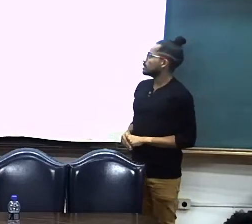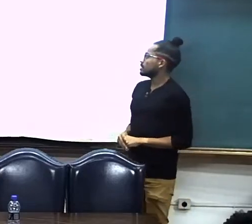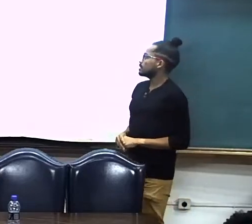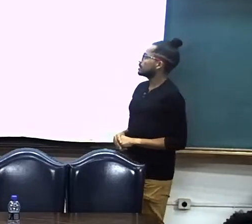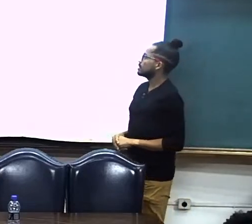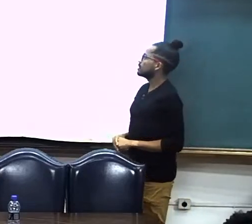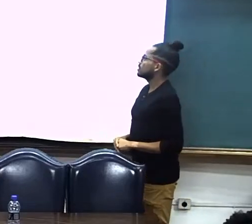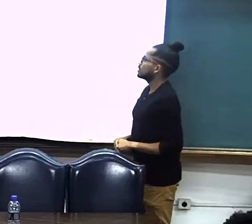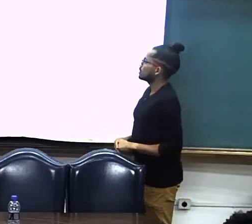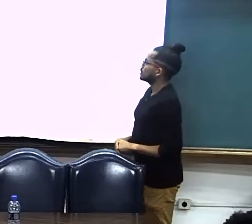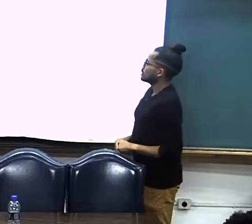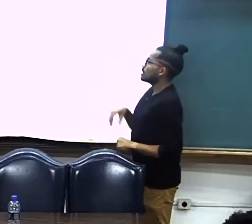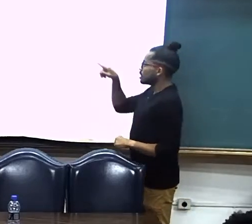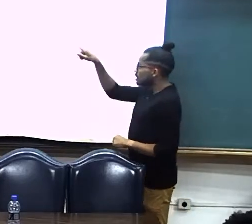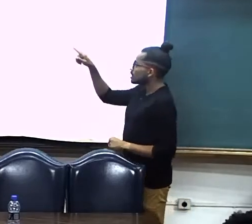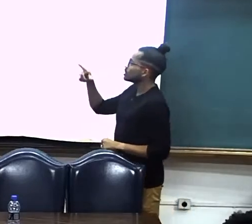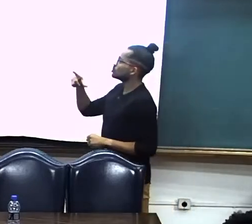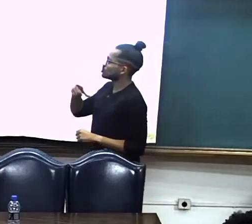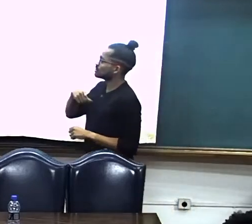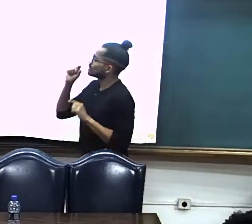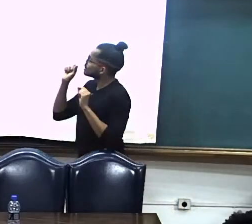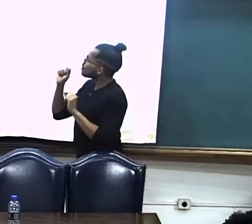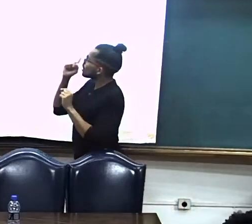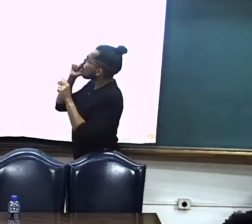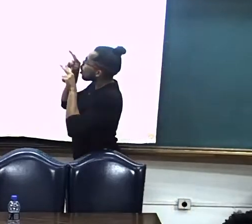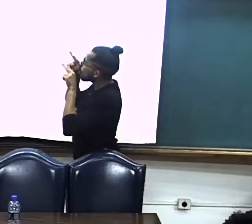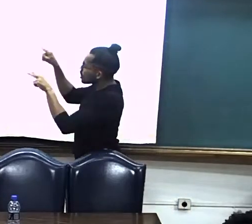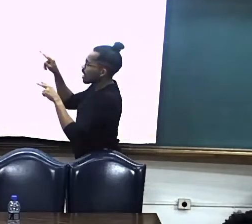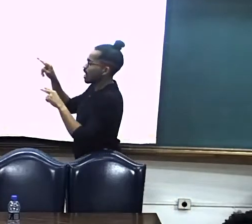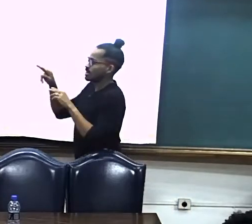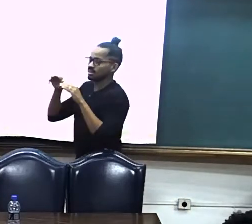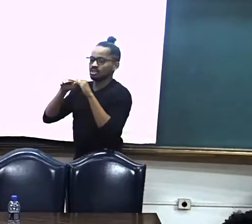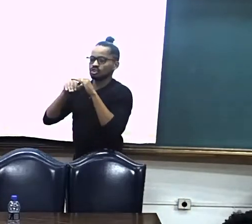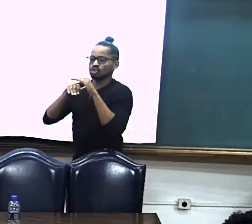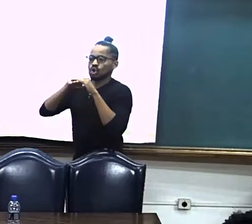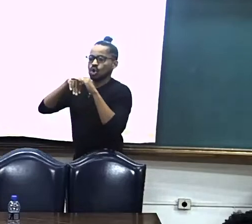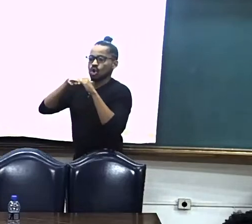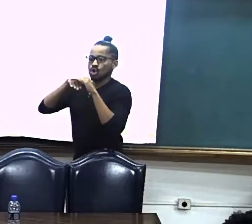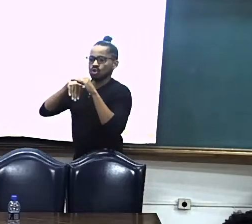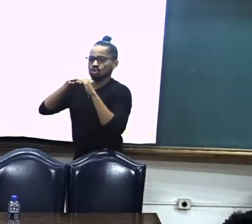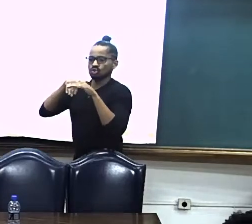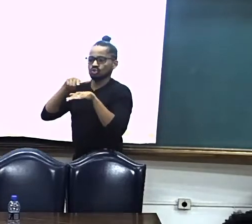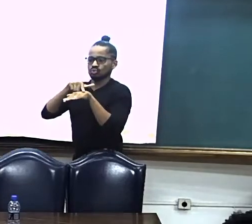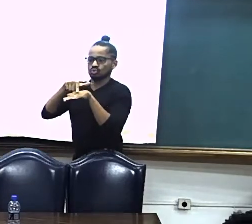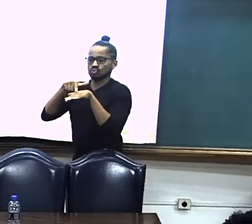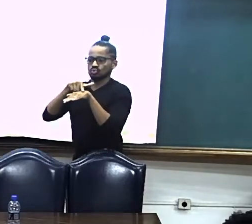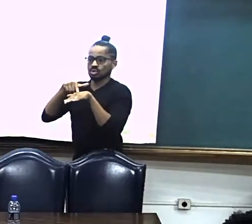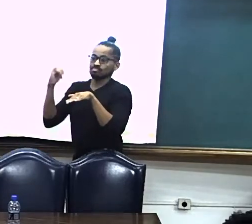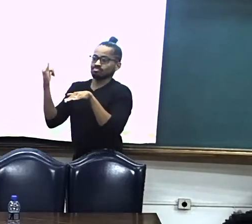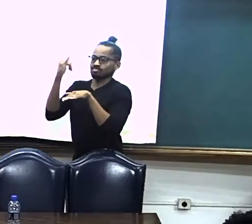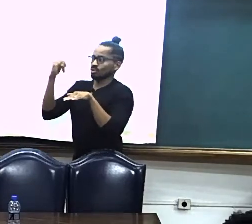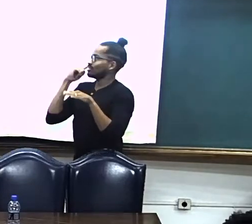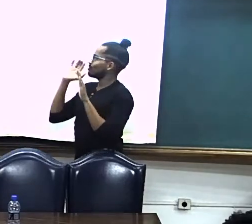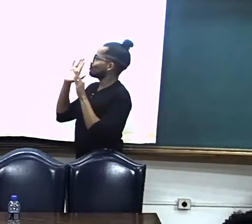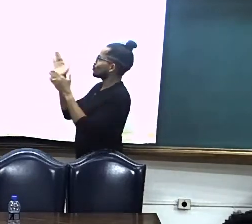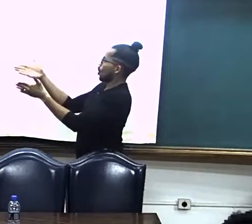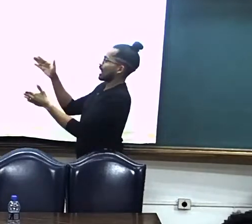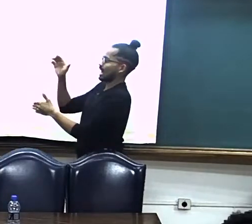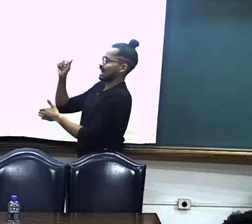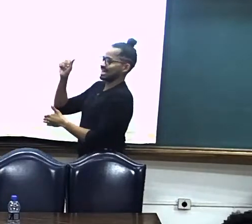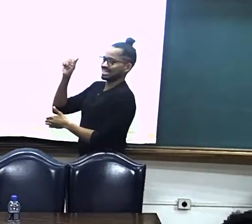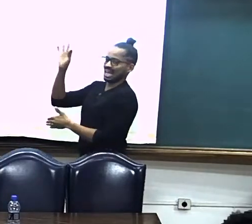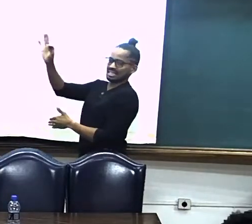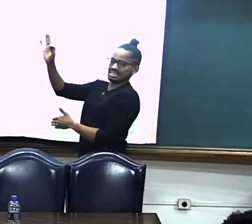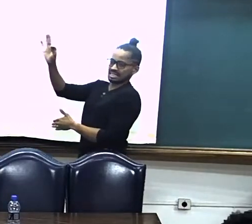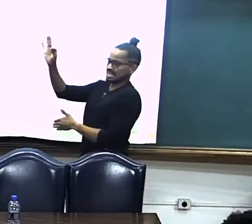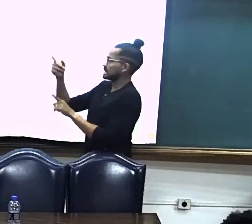The tongue dorsum is important for cat. The tongue tip is important for